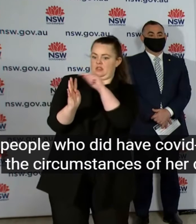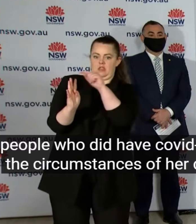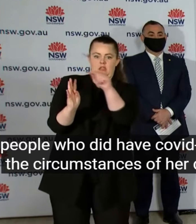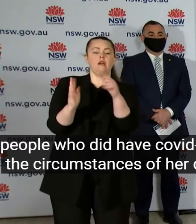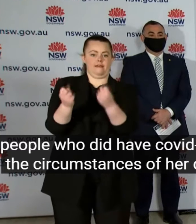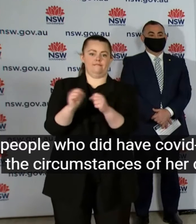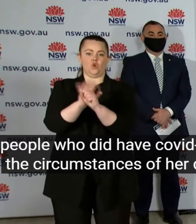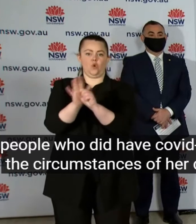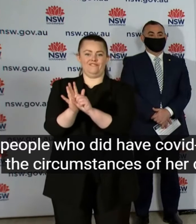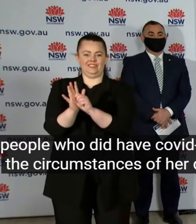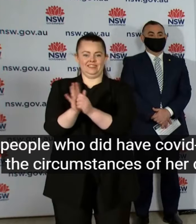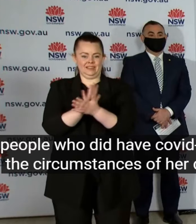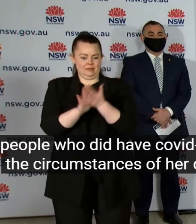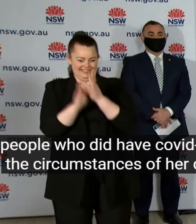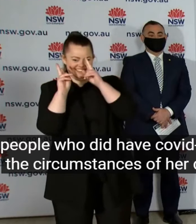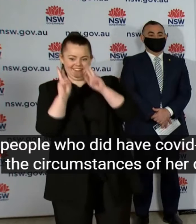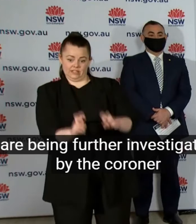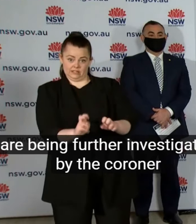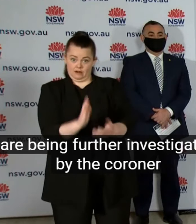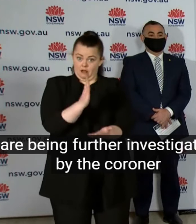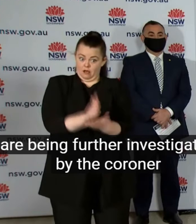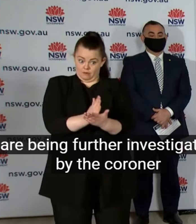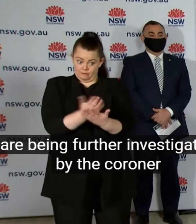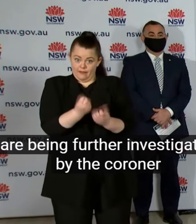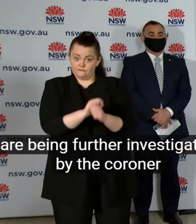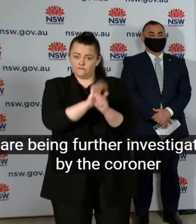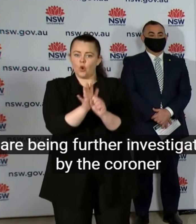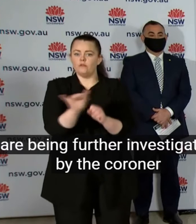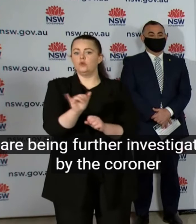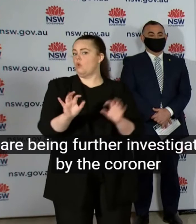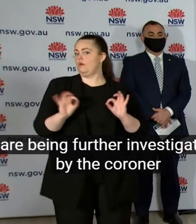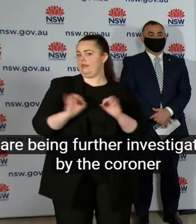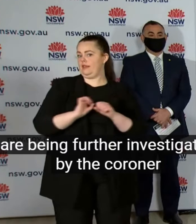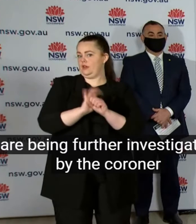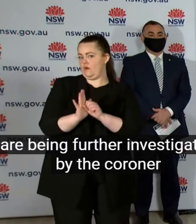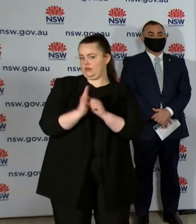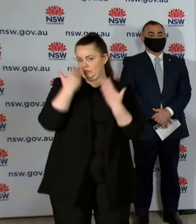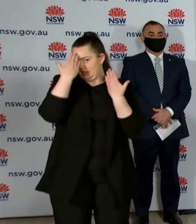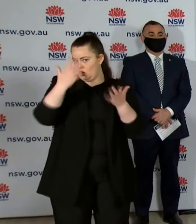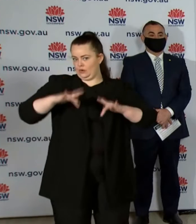the circumstances of her death are being further investigated by the coroner.